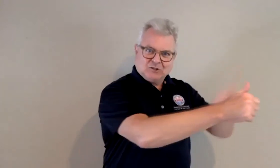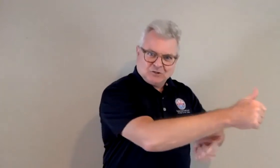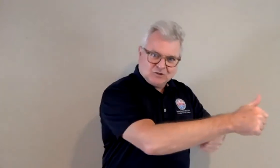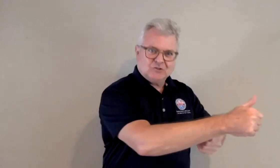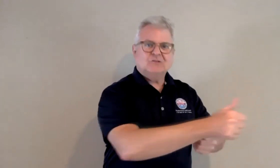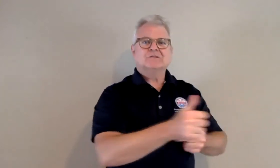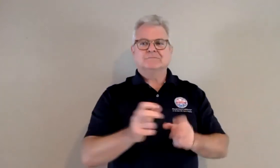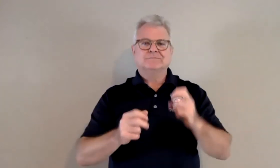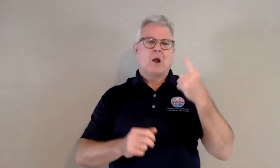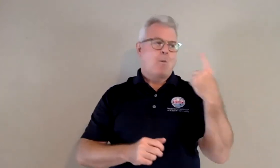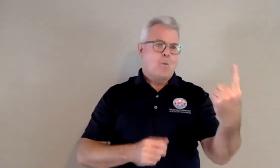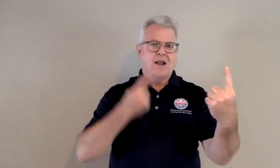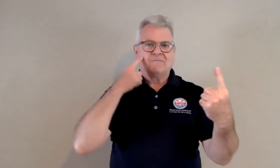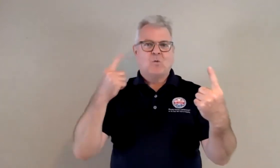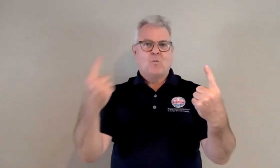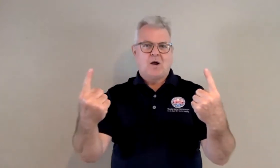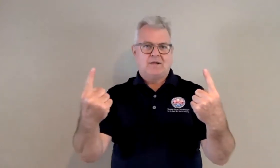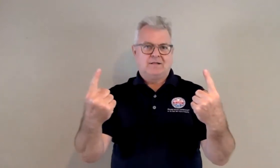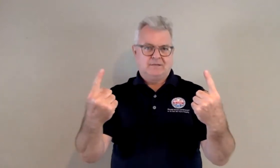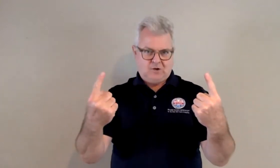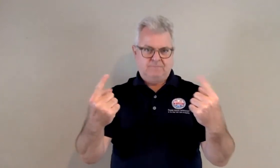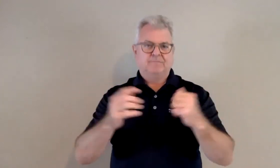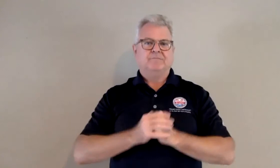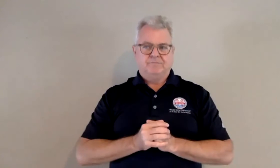want to make a kit for them as well.